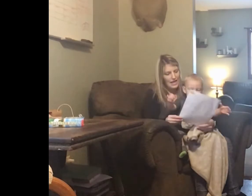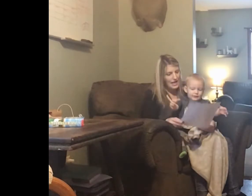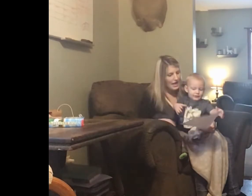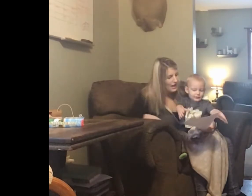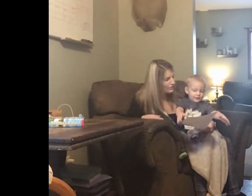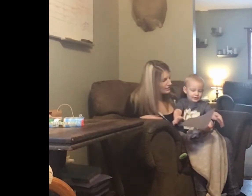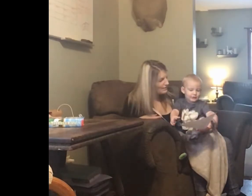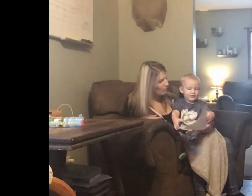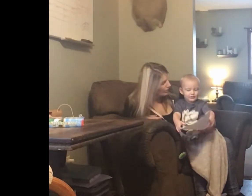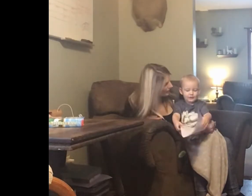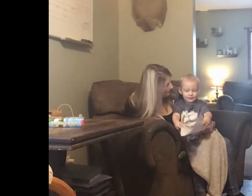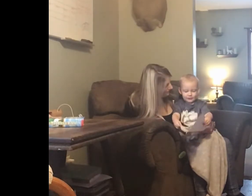How do you sign more?